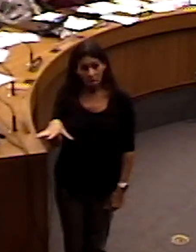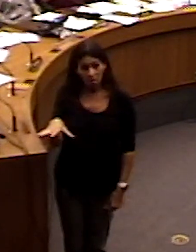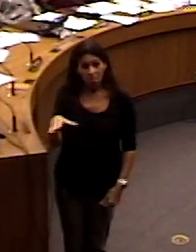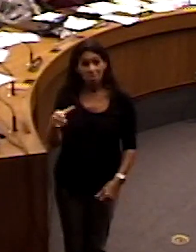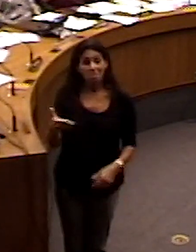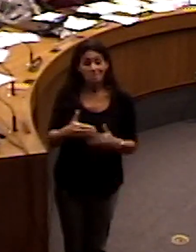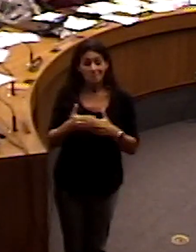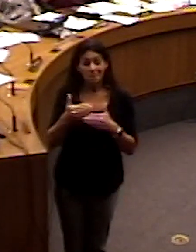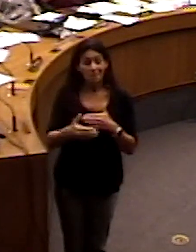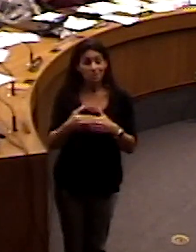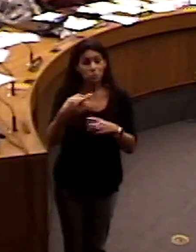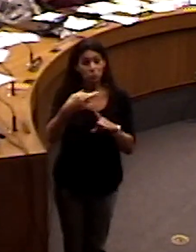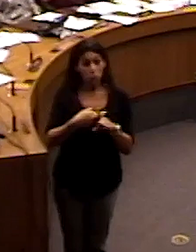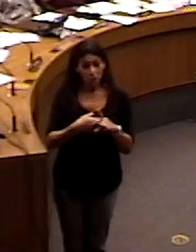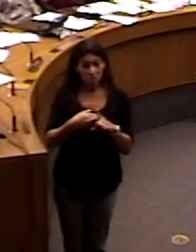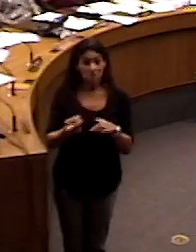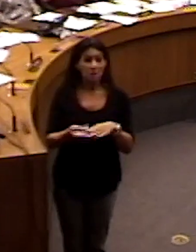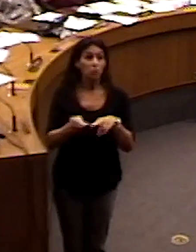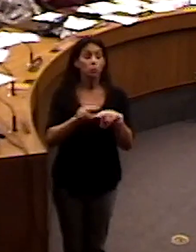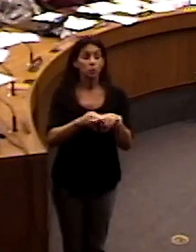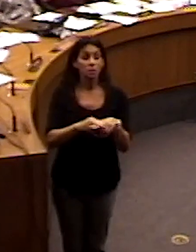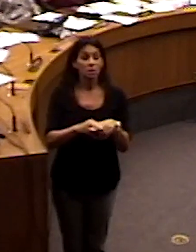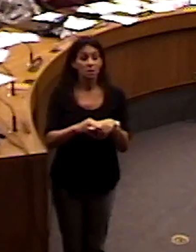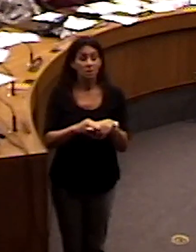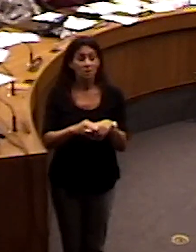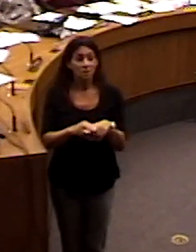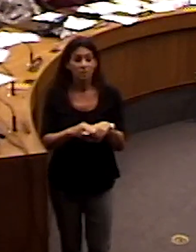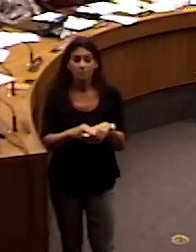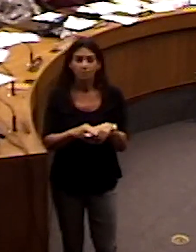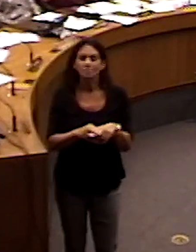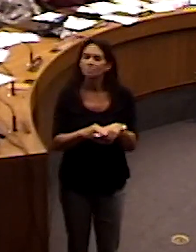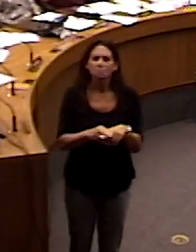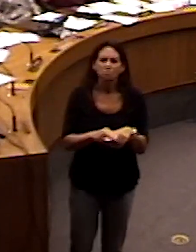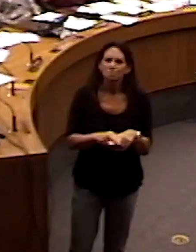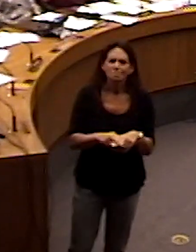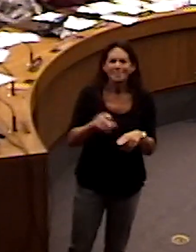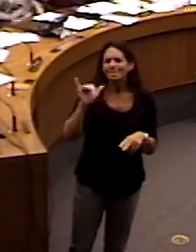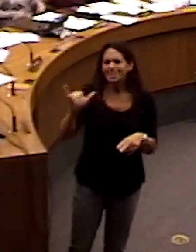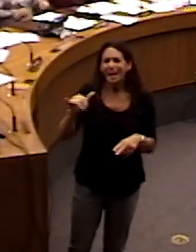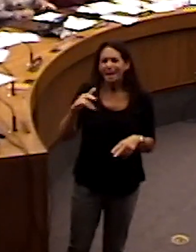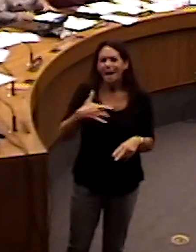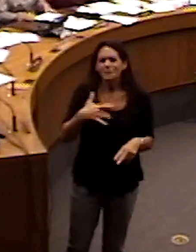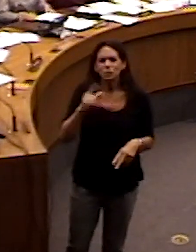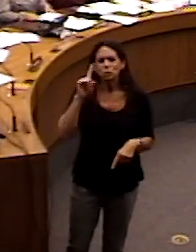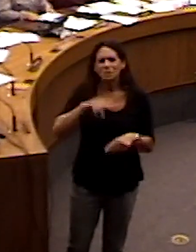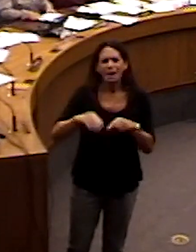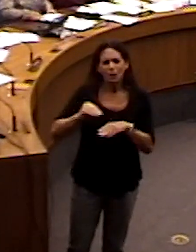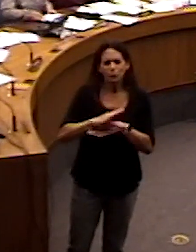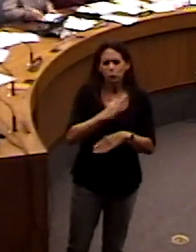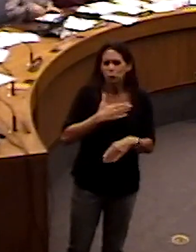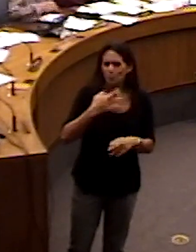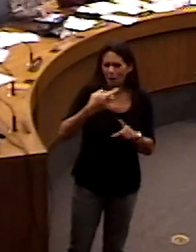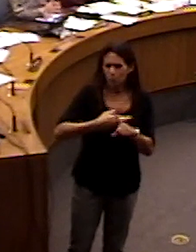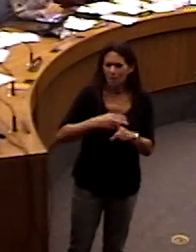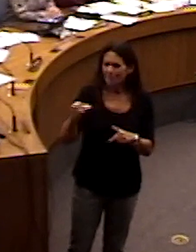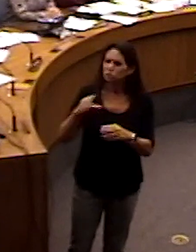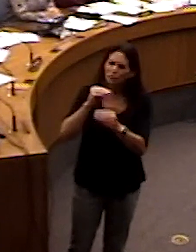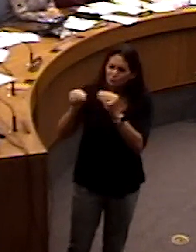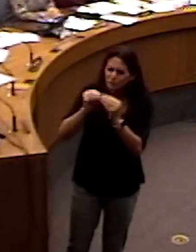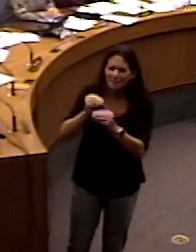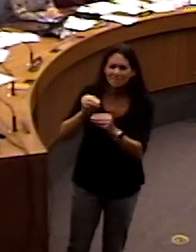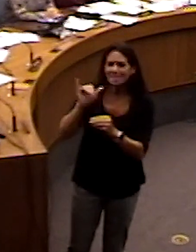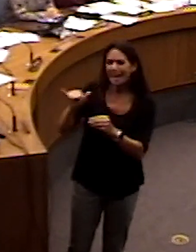increase, versus what I believe would be maintenance if they just, you know, repair the sections. So they